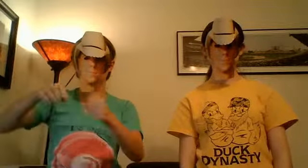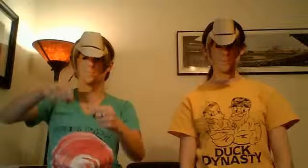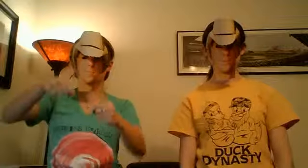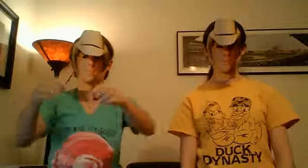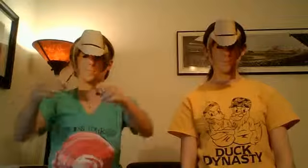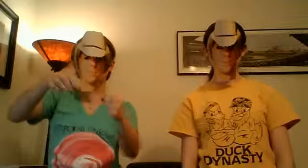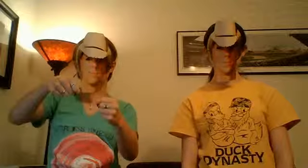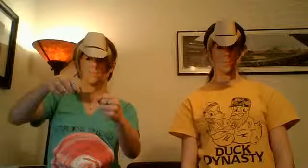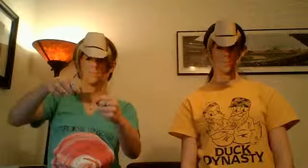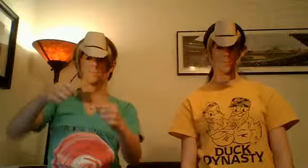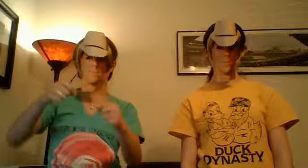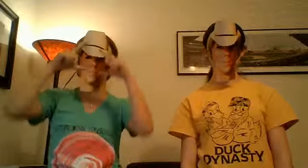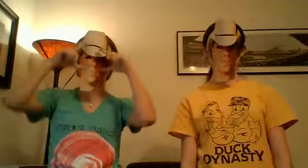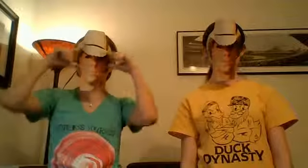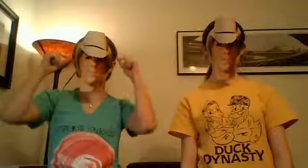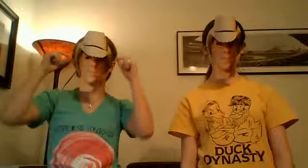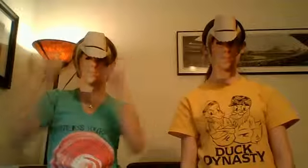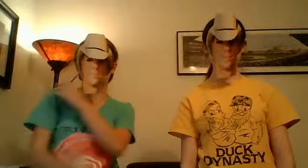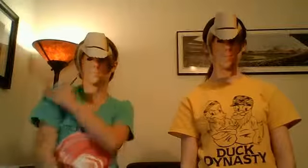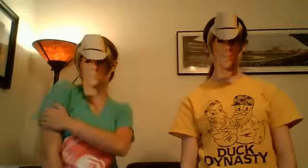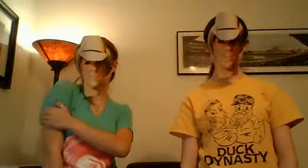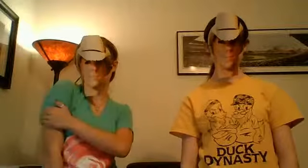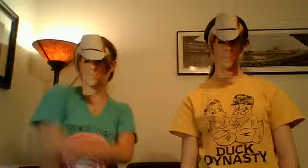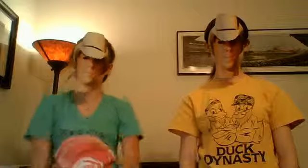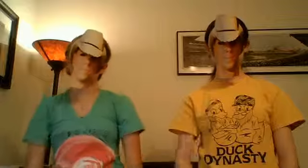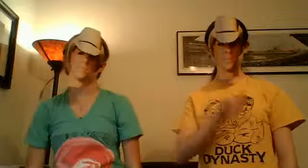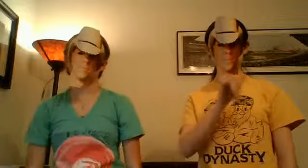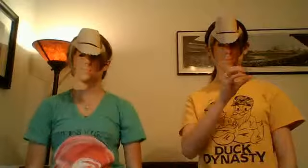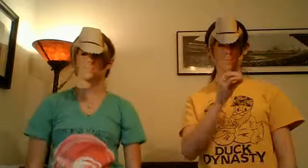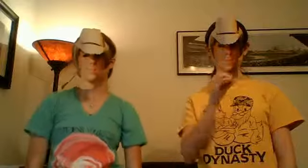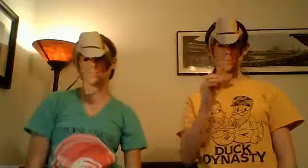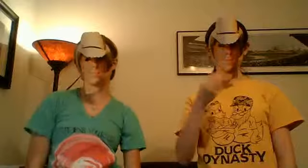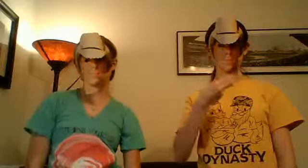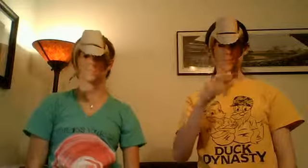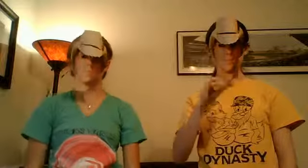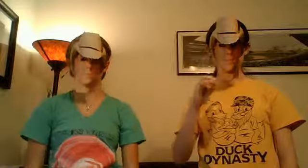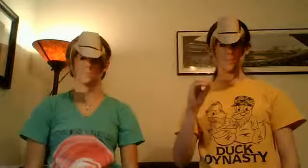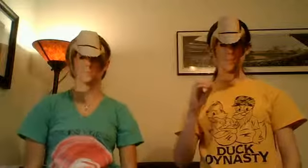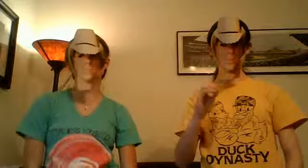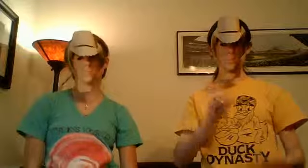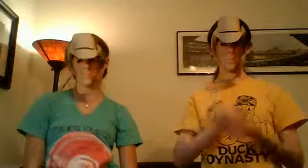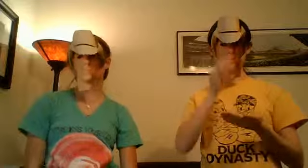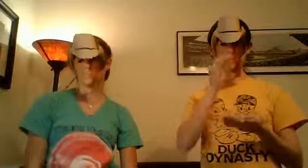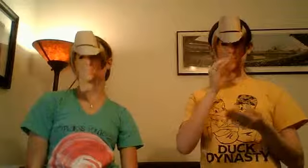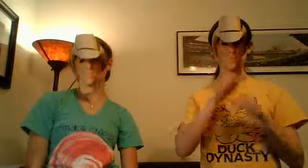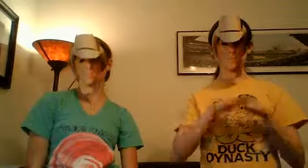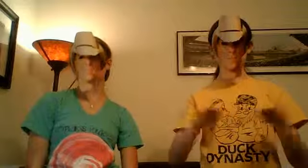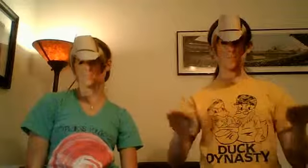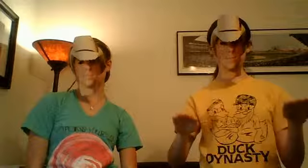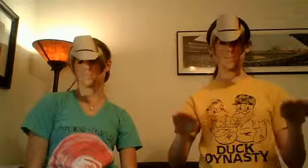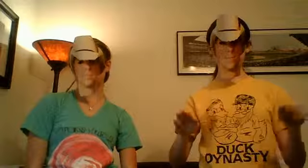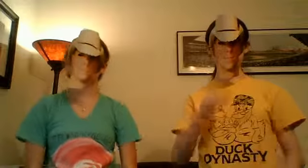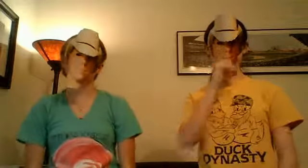love and an old Ford, cheap shades and a tattoo and a YouTube bottle rolling on the floorboard.